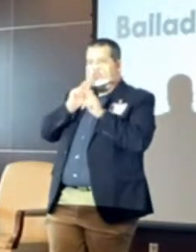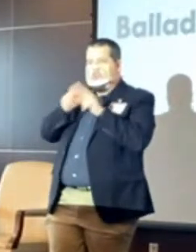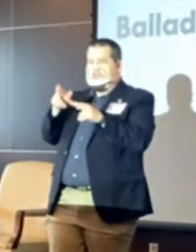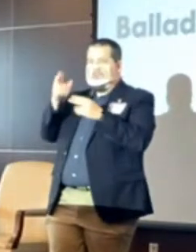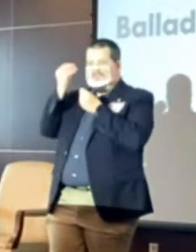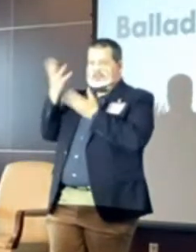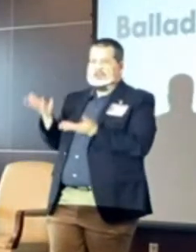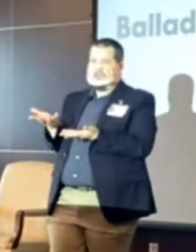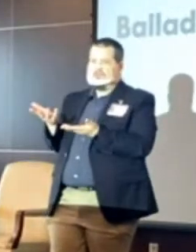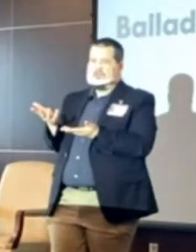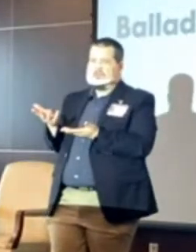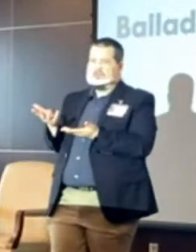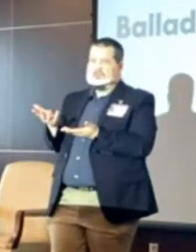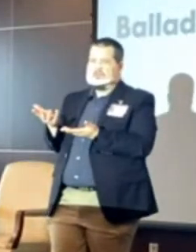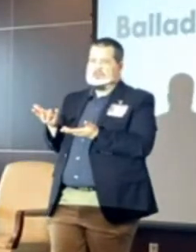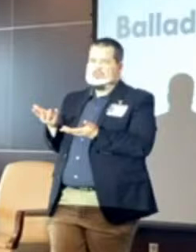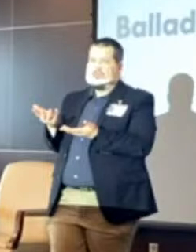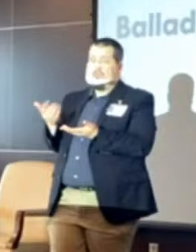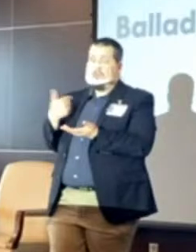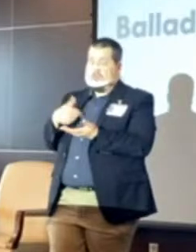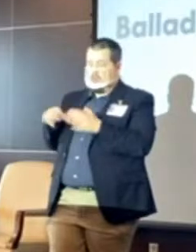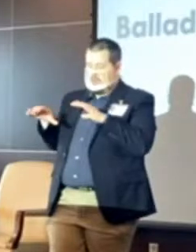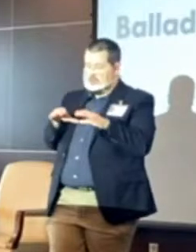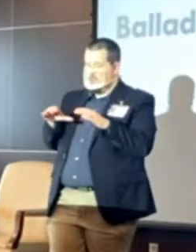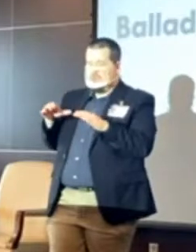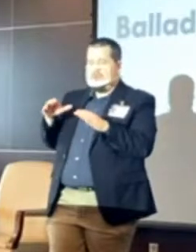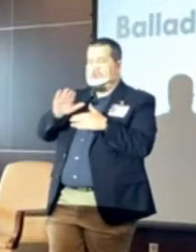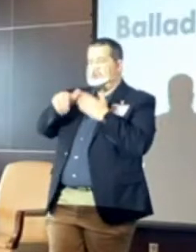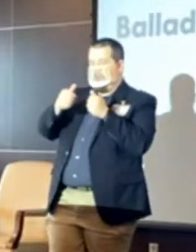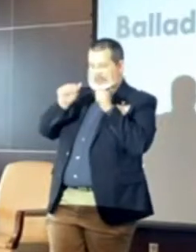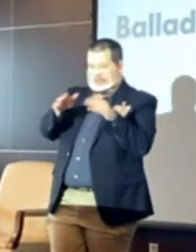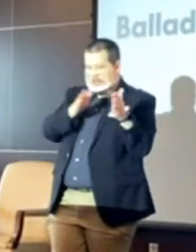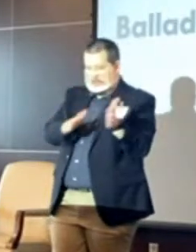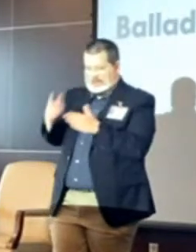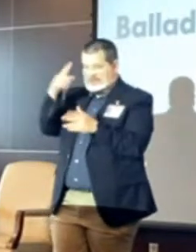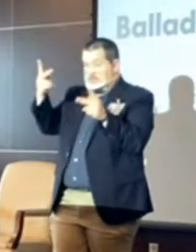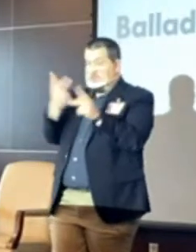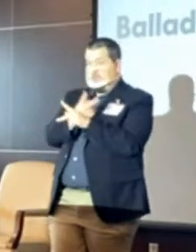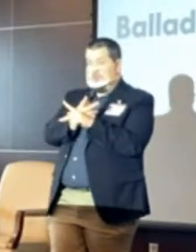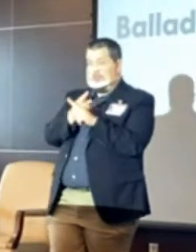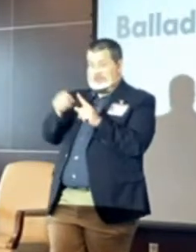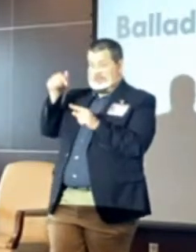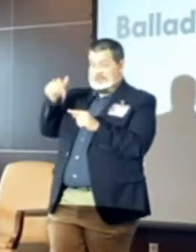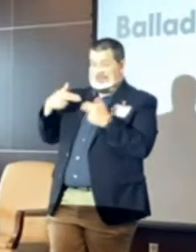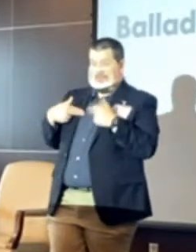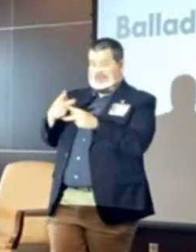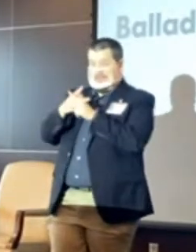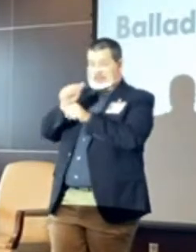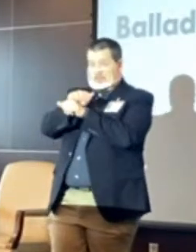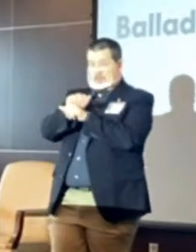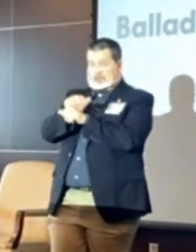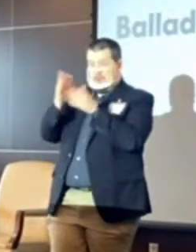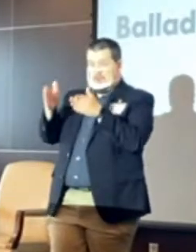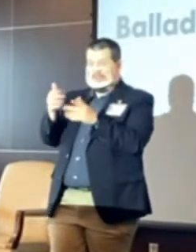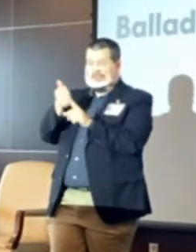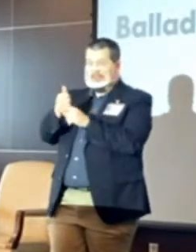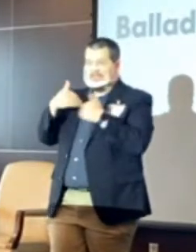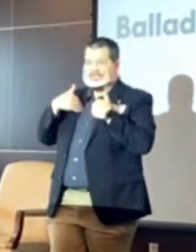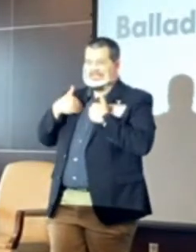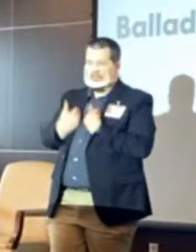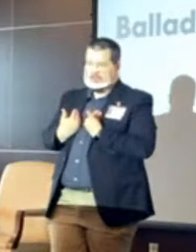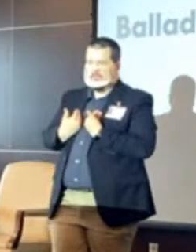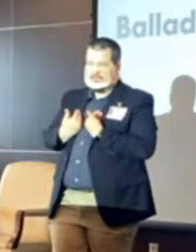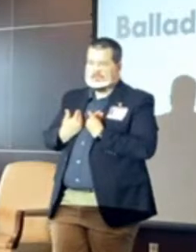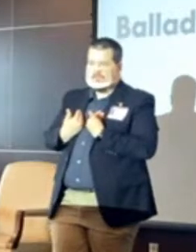data. We are doing all that we can to prepare for the worst, but our healthcare workers are tired. And I'll